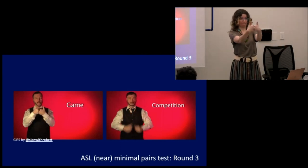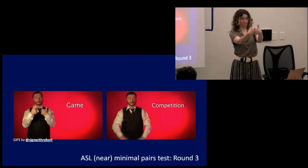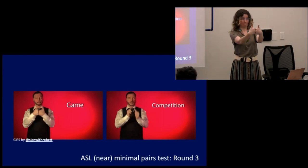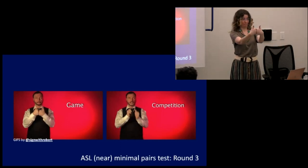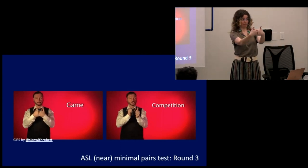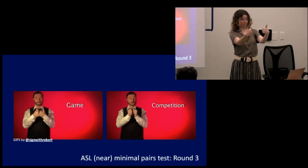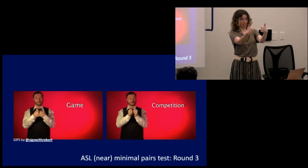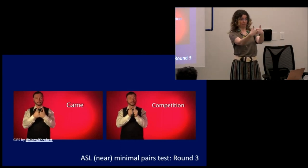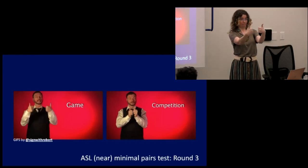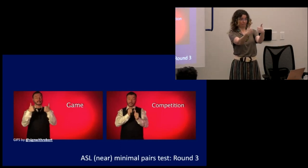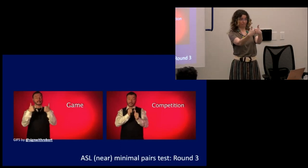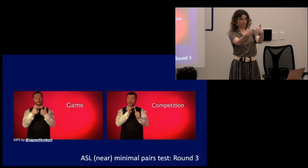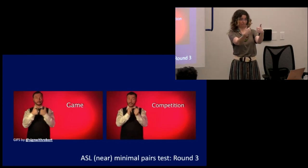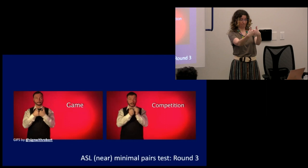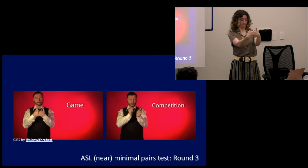Now you have game